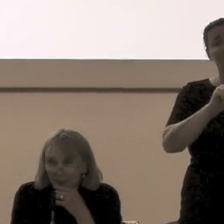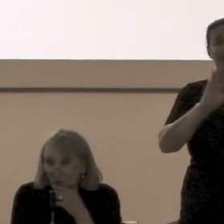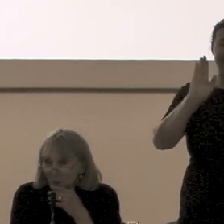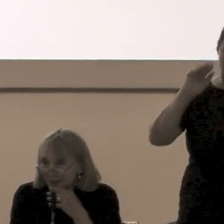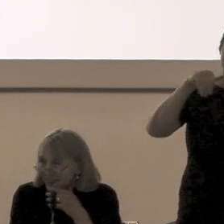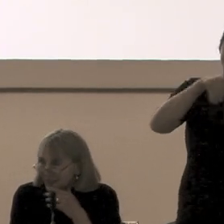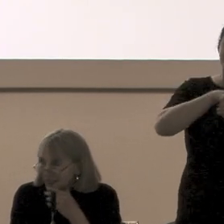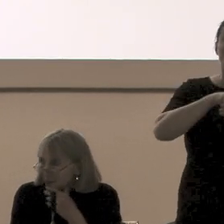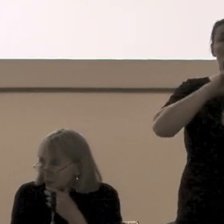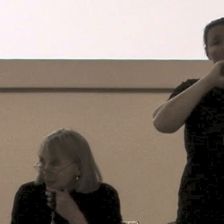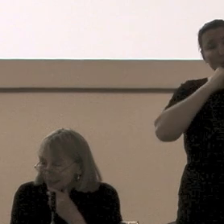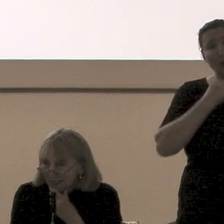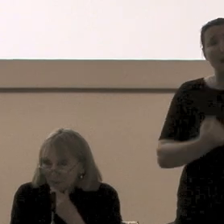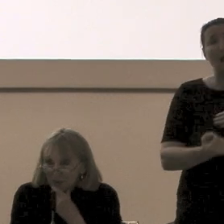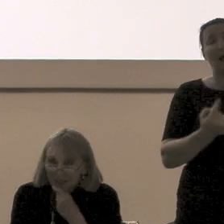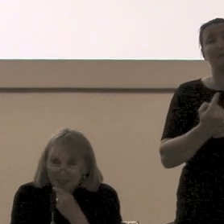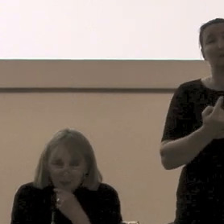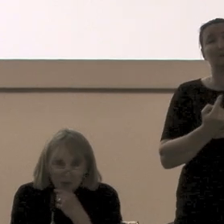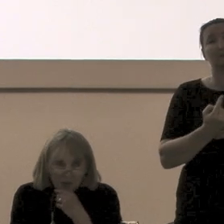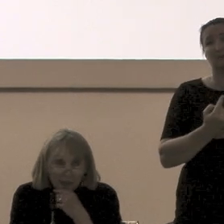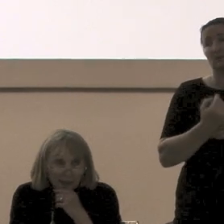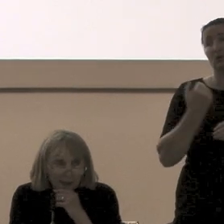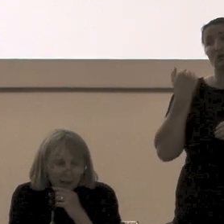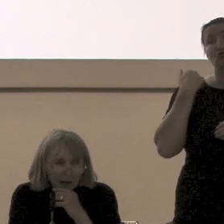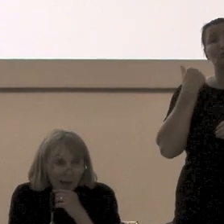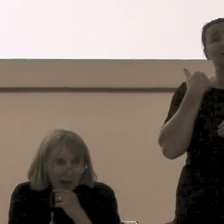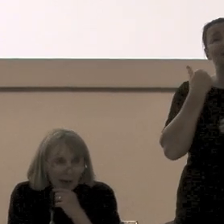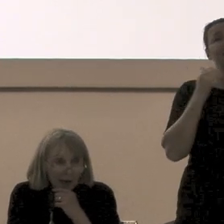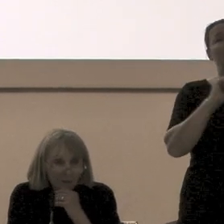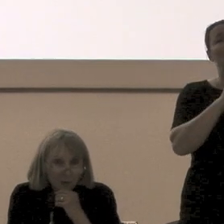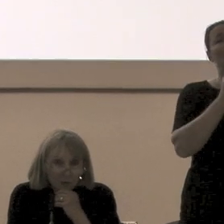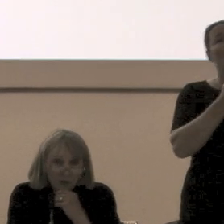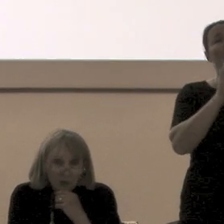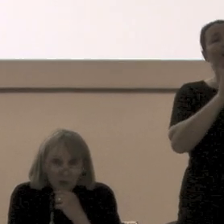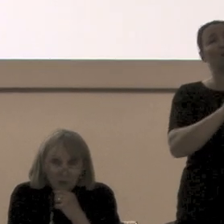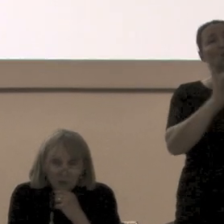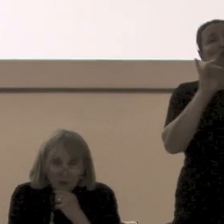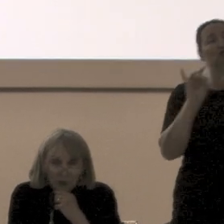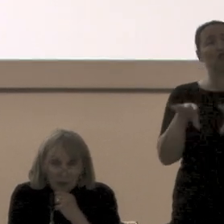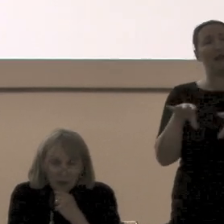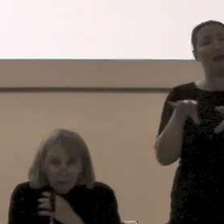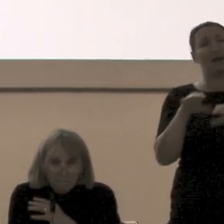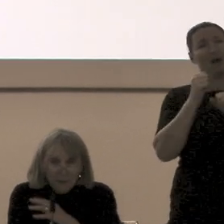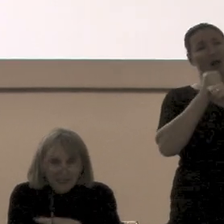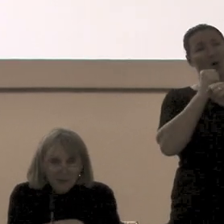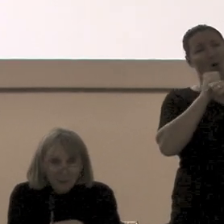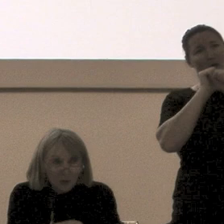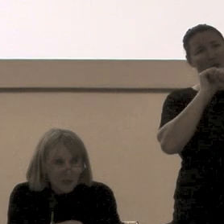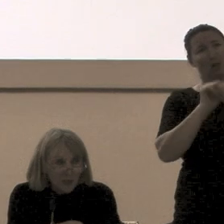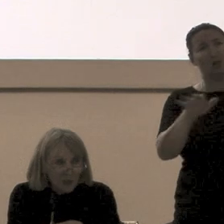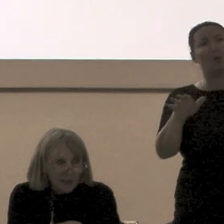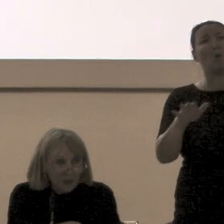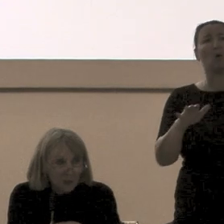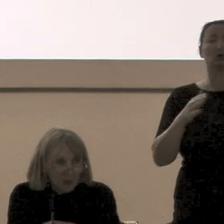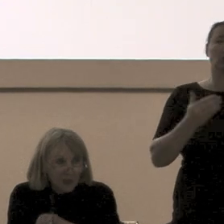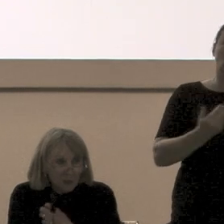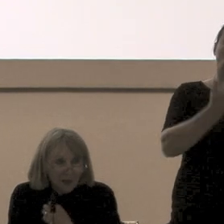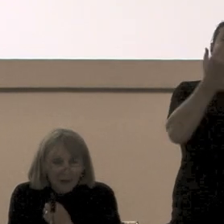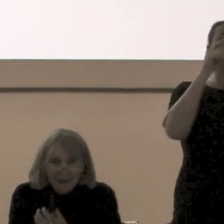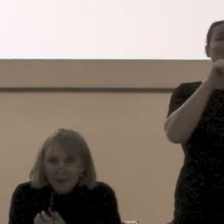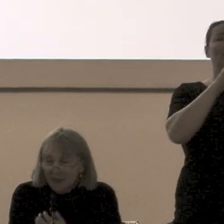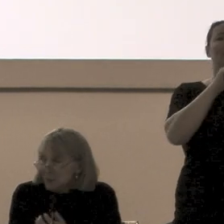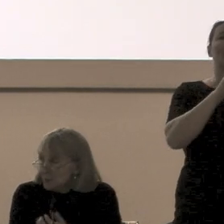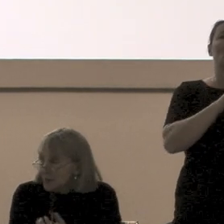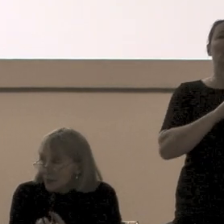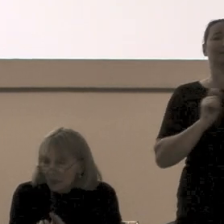Recently, our comrades and colleagues and friends in Australia have launched a new massive policy change, which is